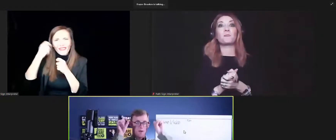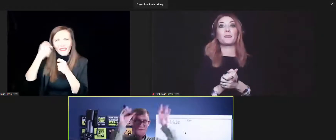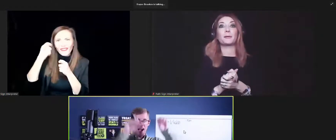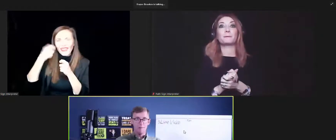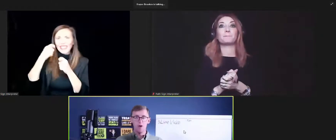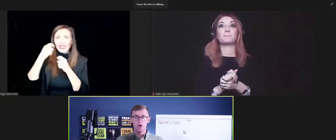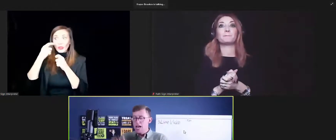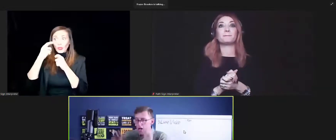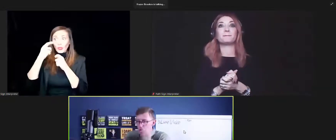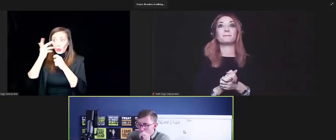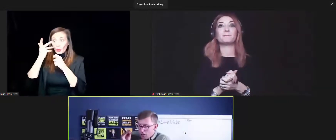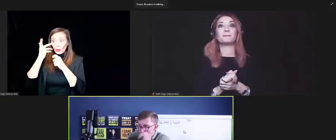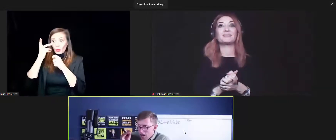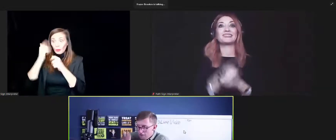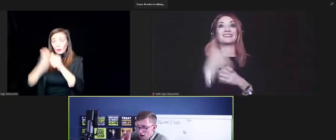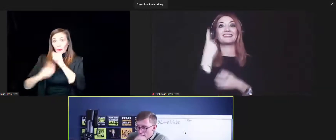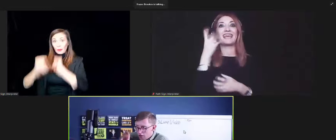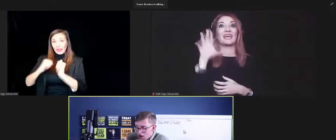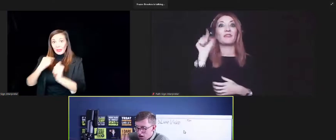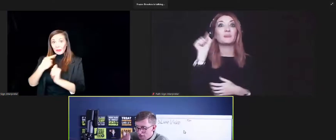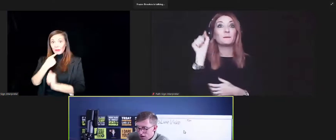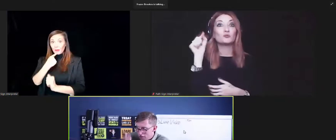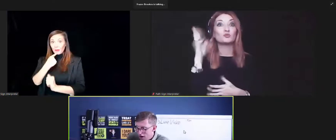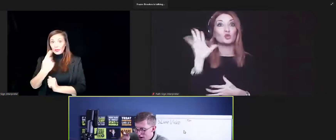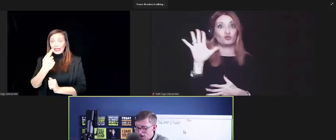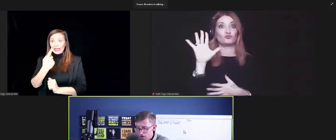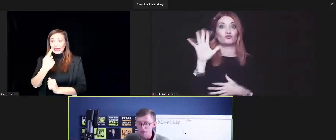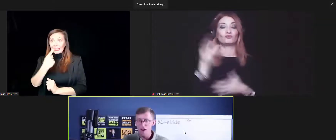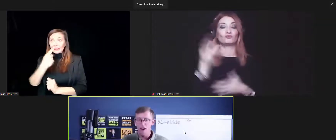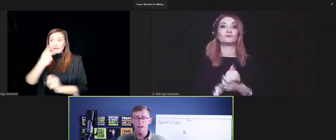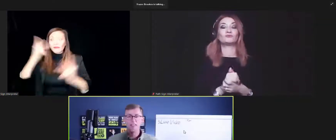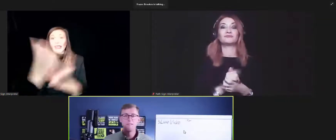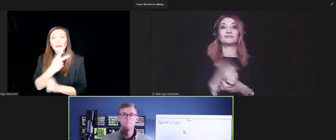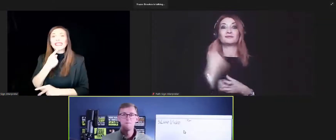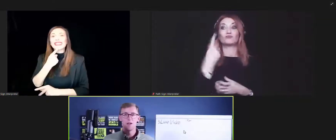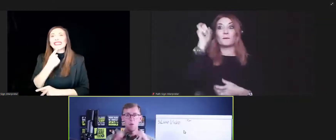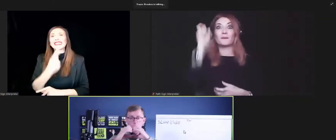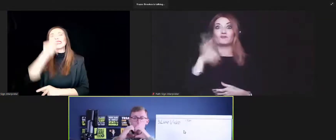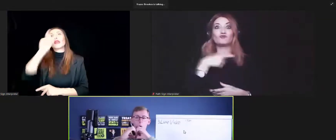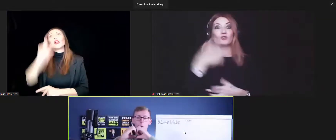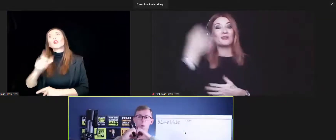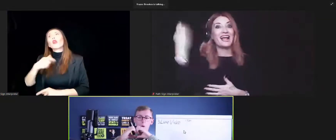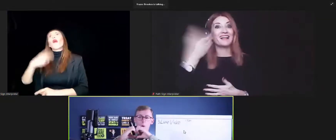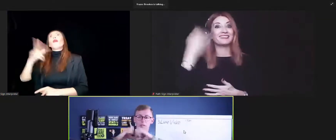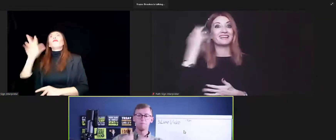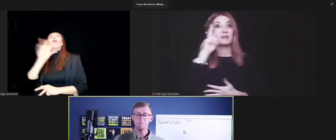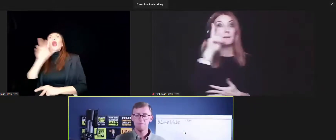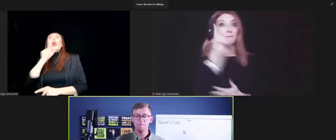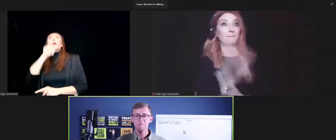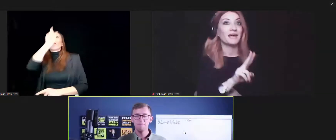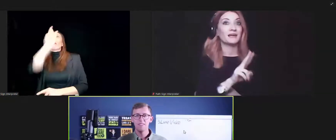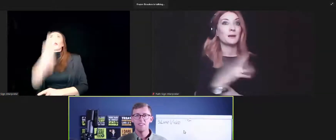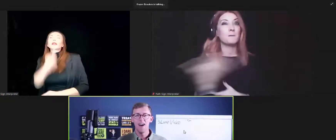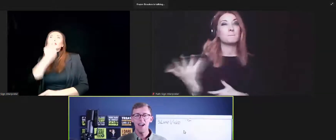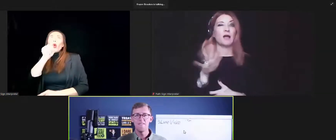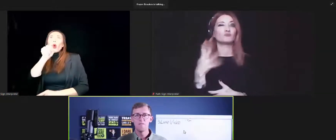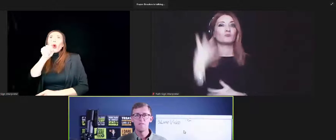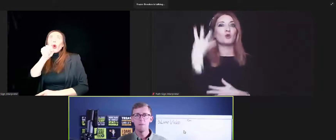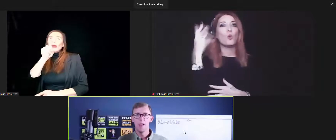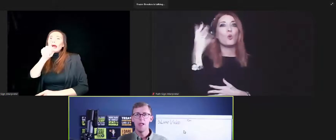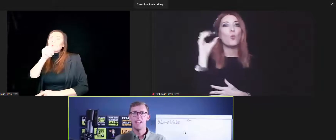emoji, fire emoji. Love heart, love heart, love heart, love heart, love heart, love heart, love heart. Woo!